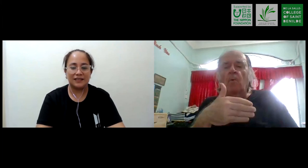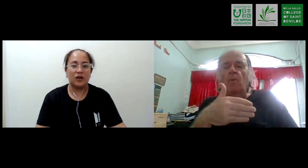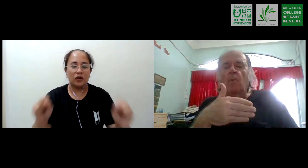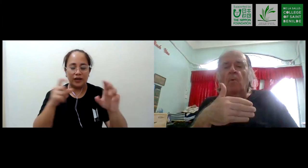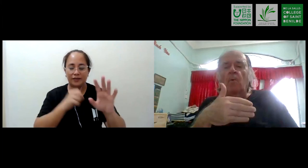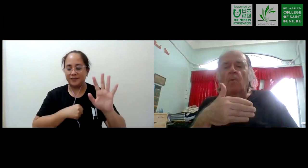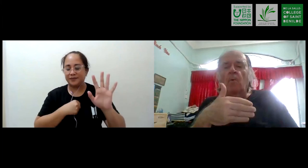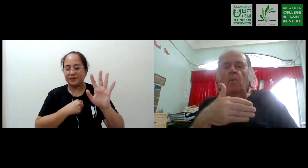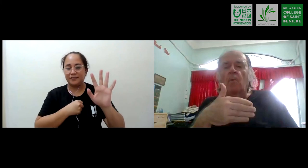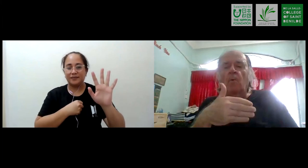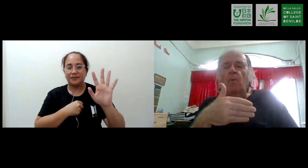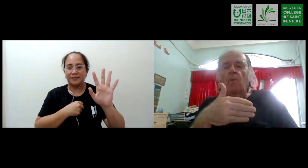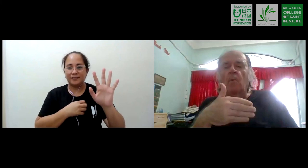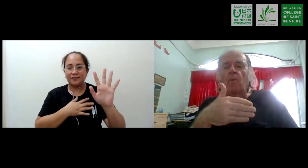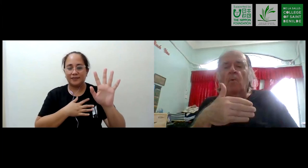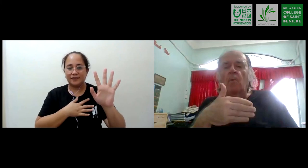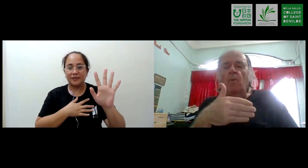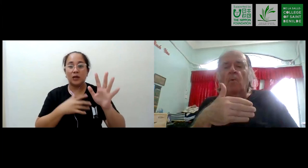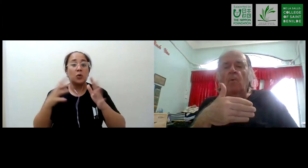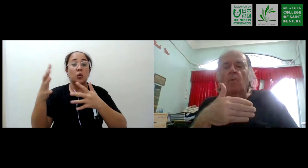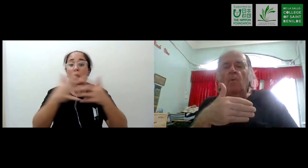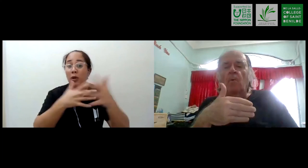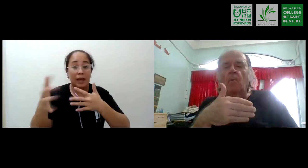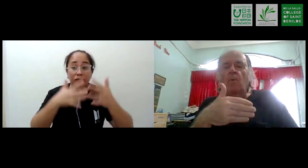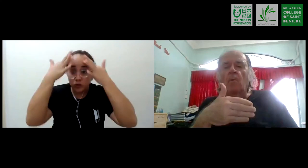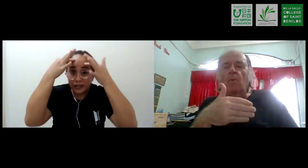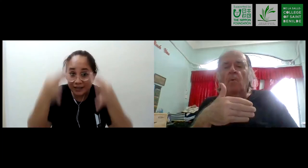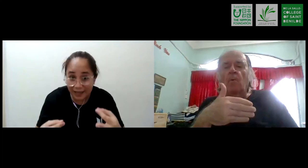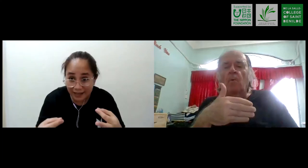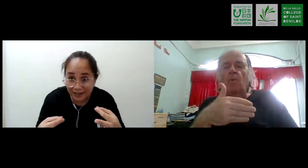so whatever you decide, for example,